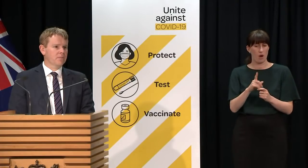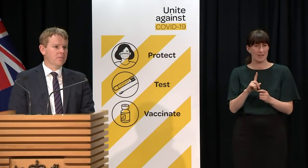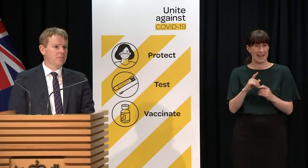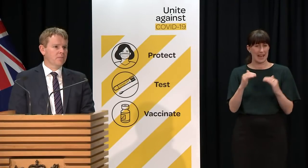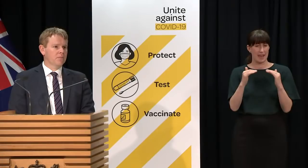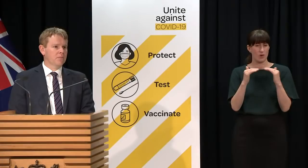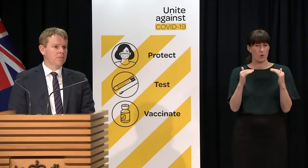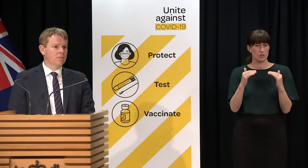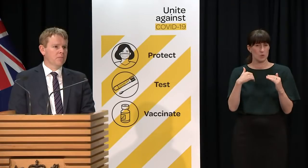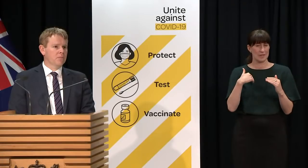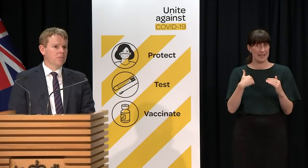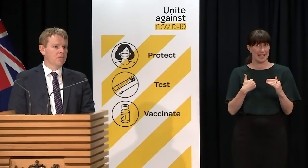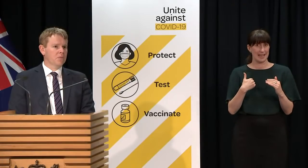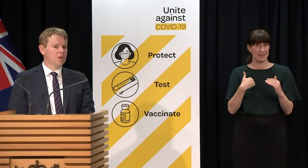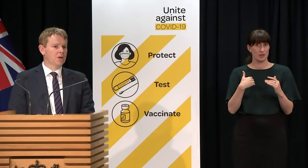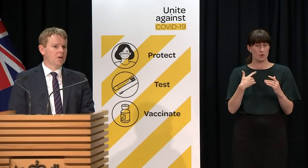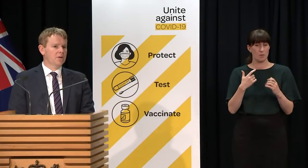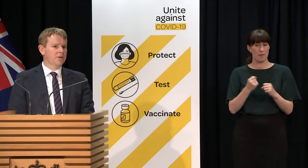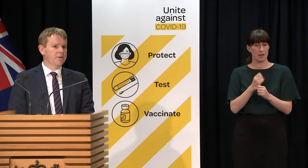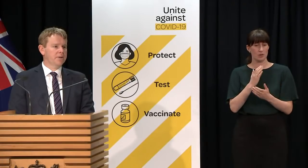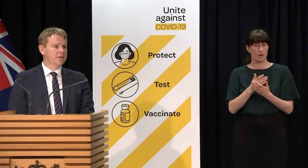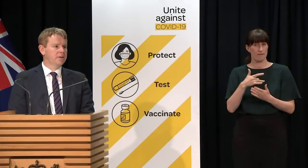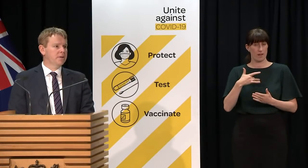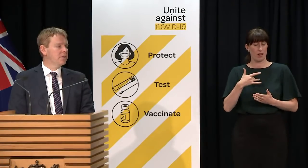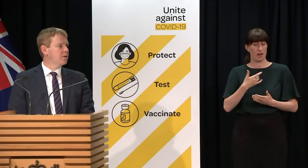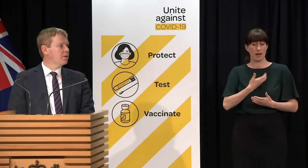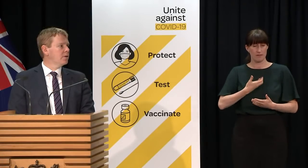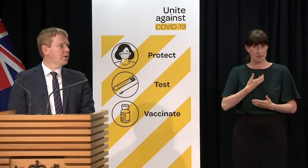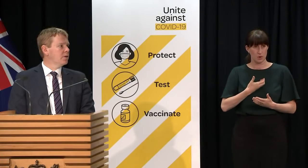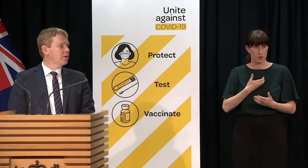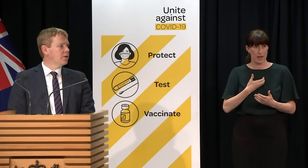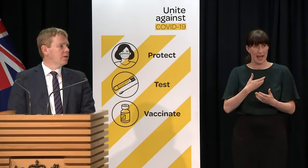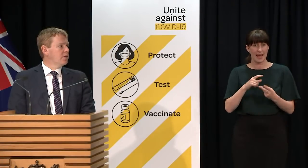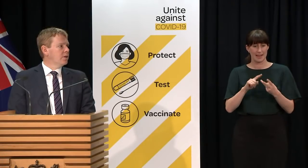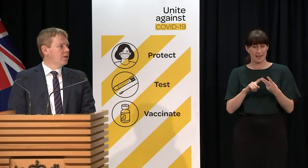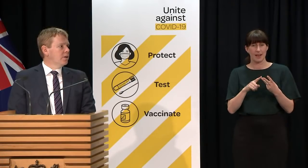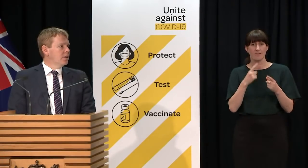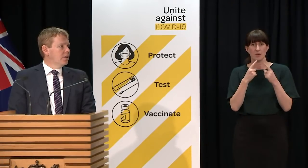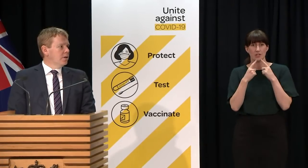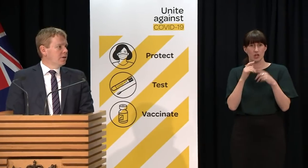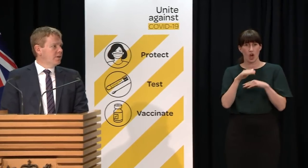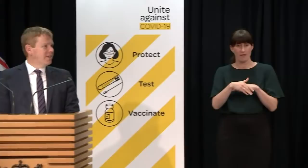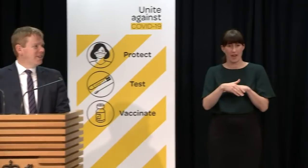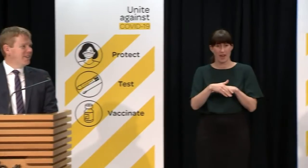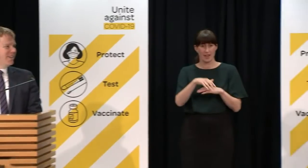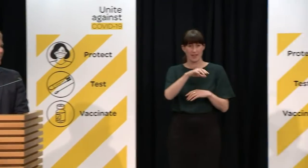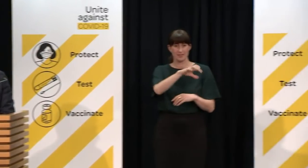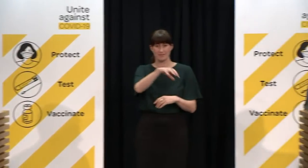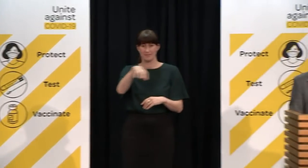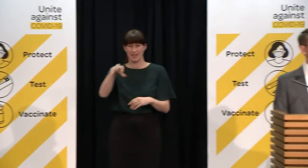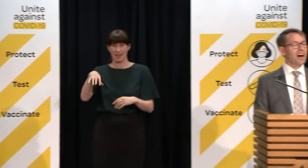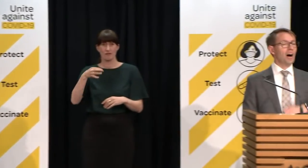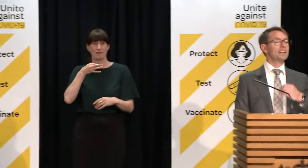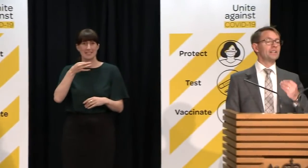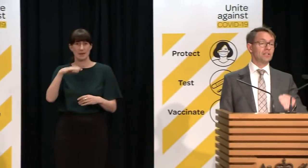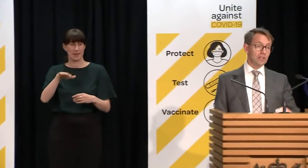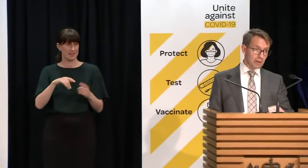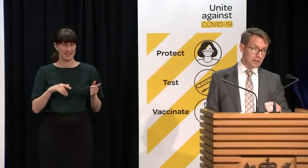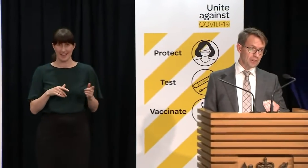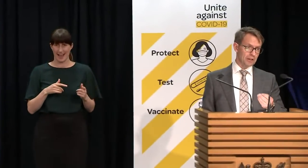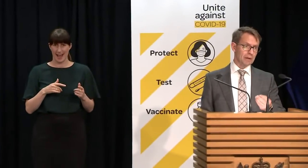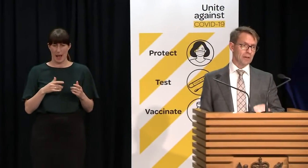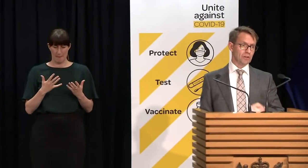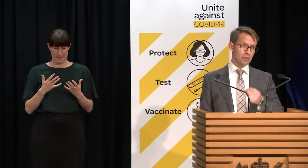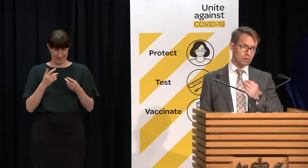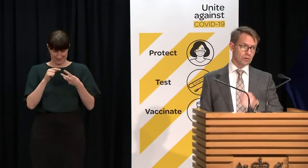make you more comfortable, and a bit about the locations of interest? Right, if I can remember all that. I can't tell